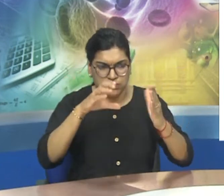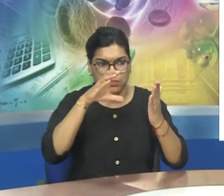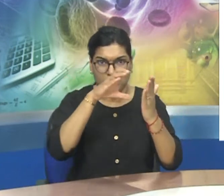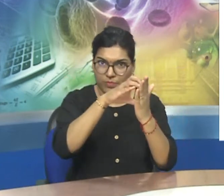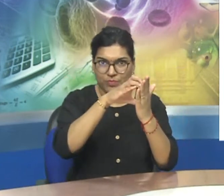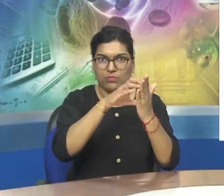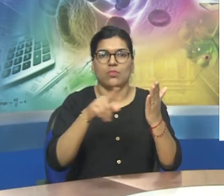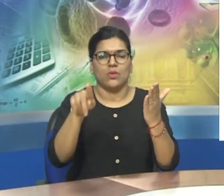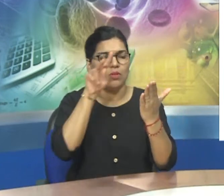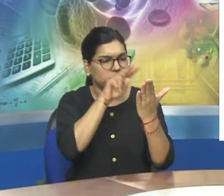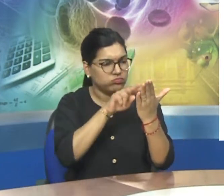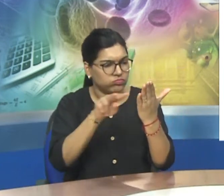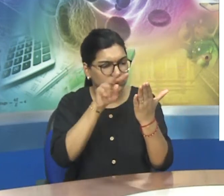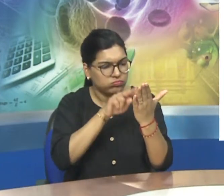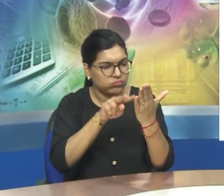is reading with understanding.